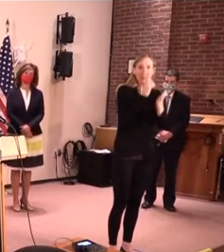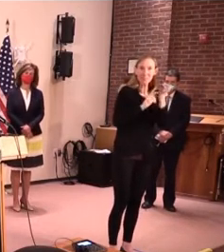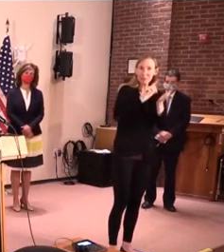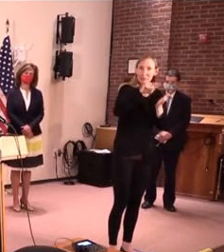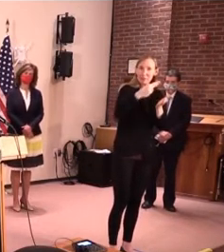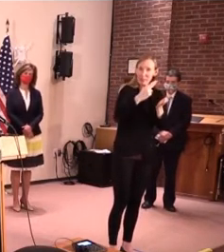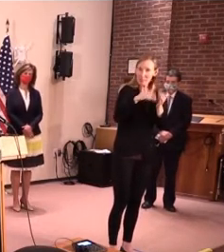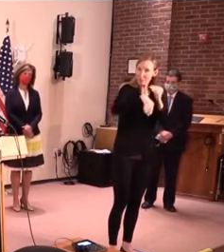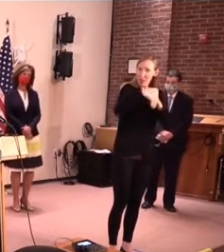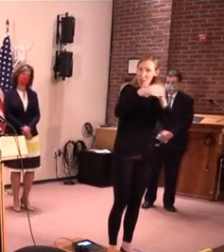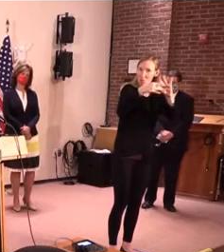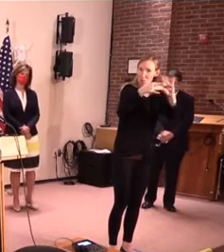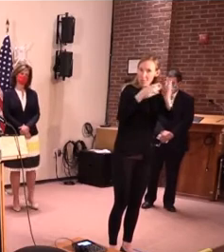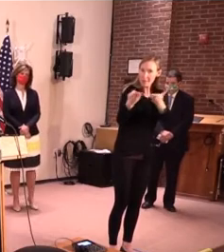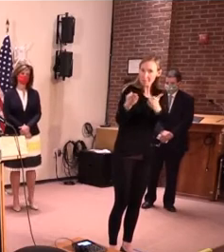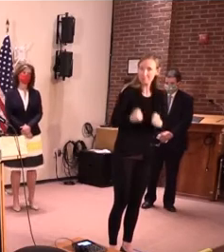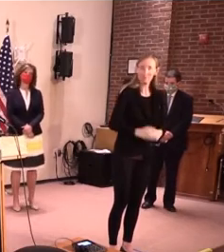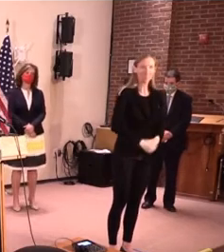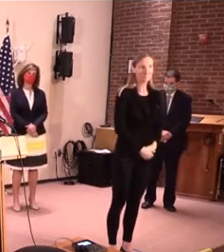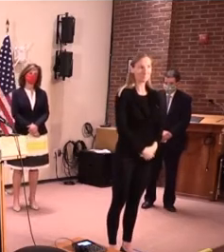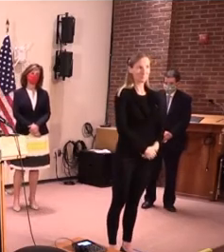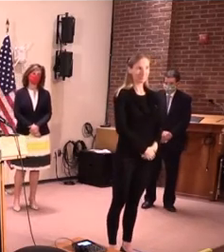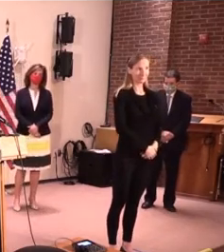anything to that?